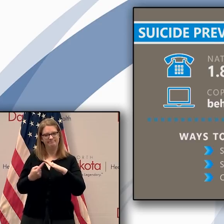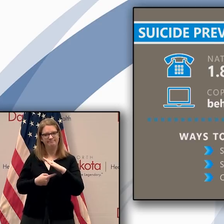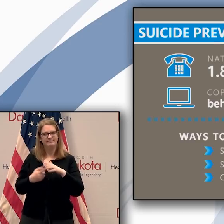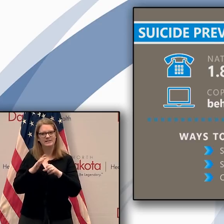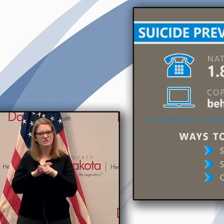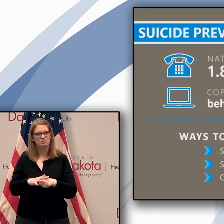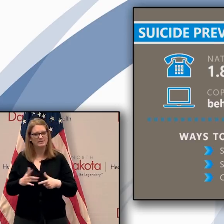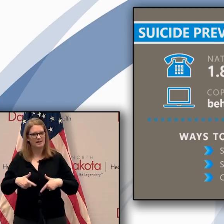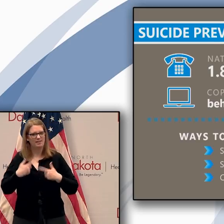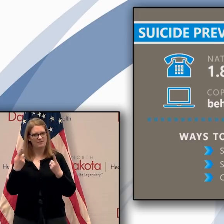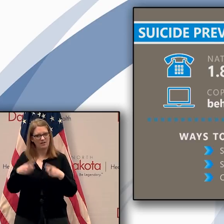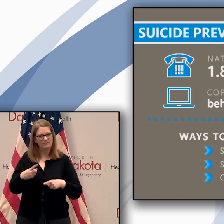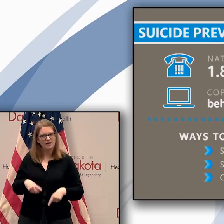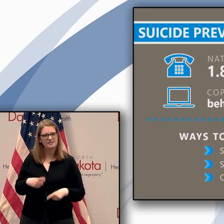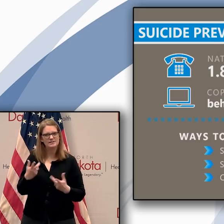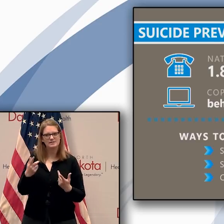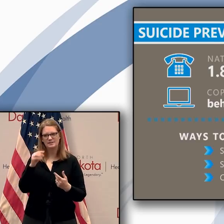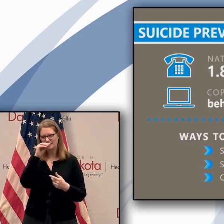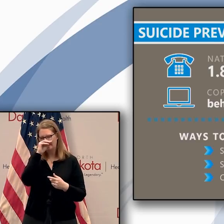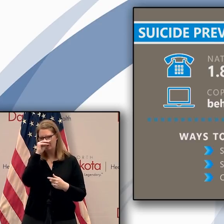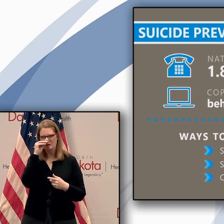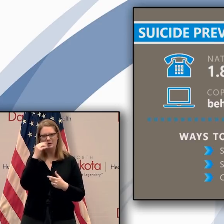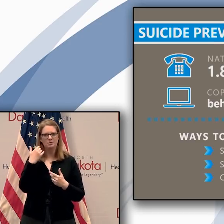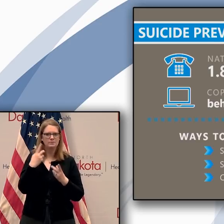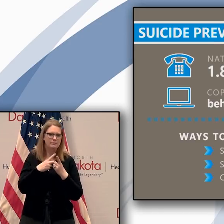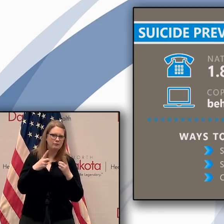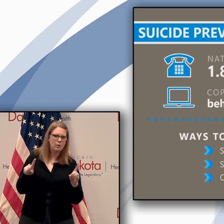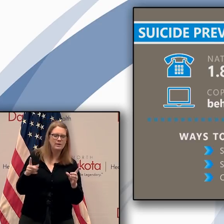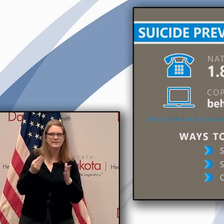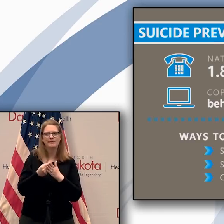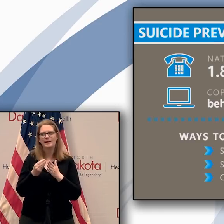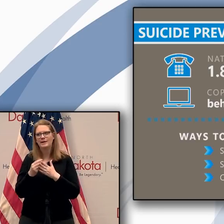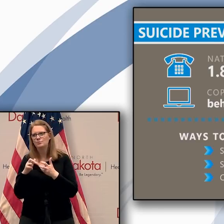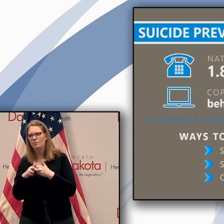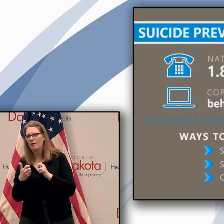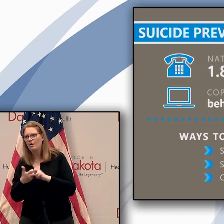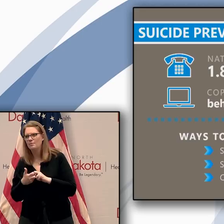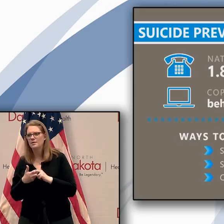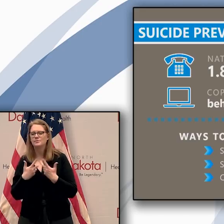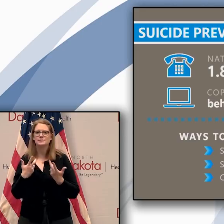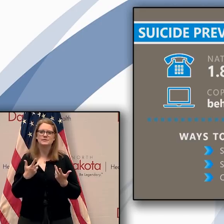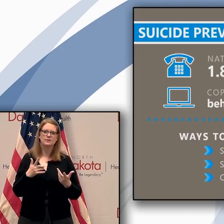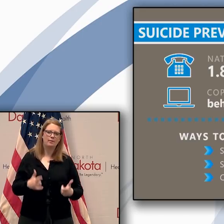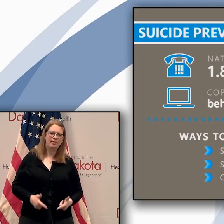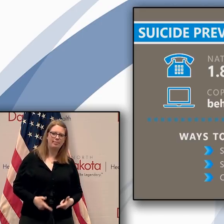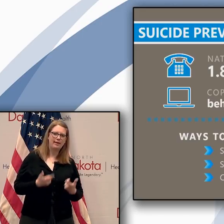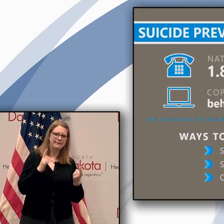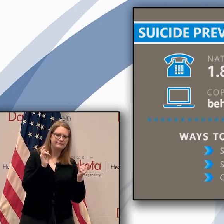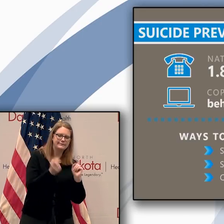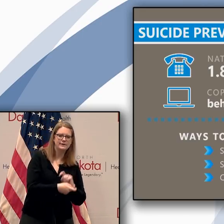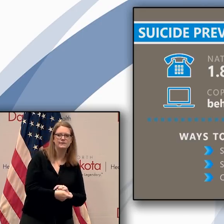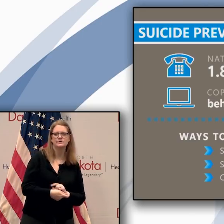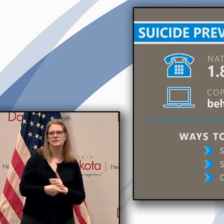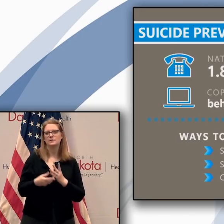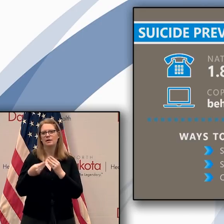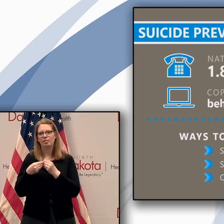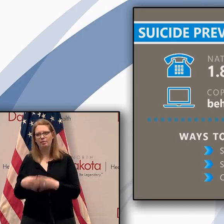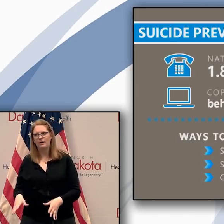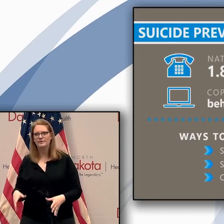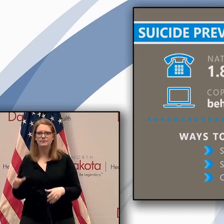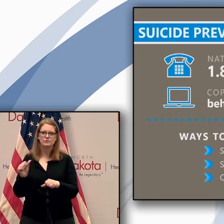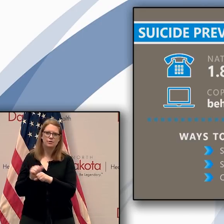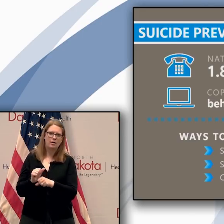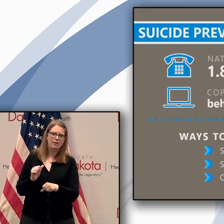life events, whether it's rejection, divorce, financial crisis, life transitions, loss of a